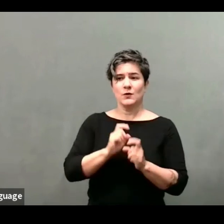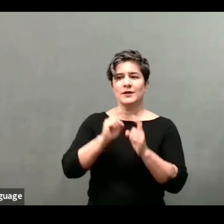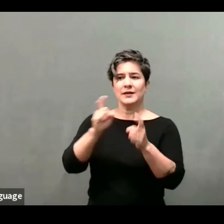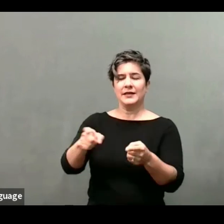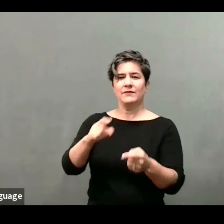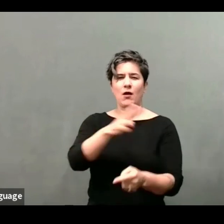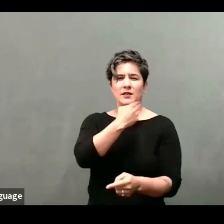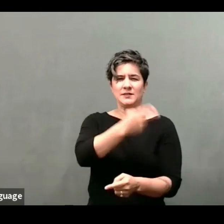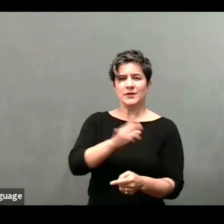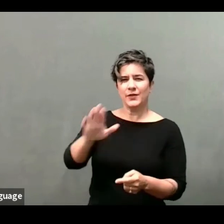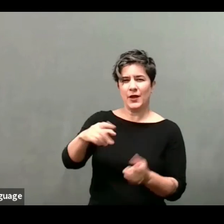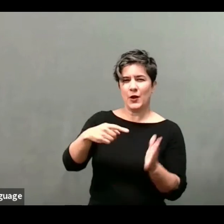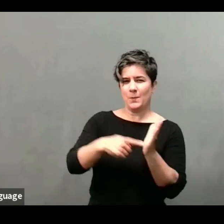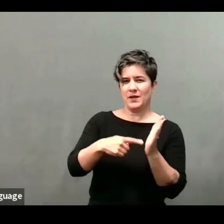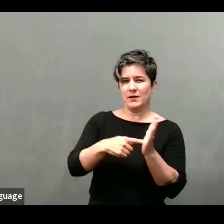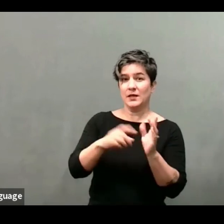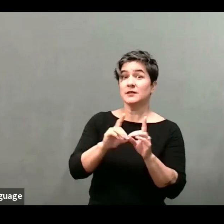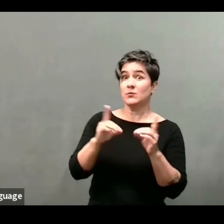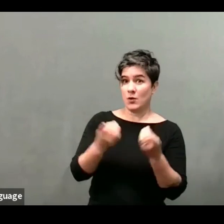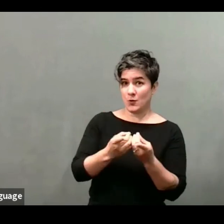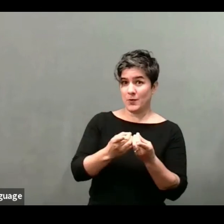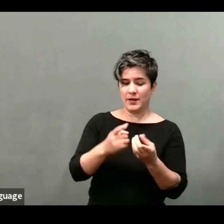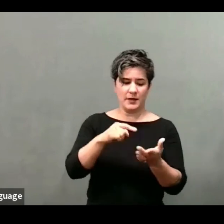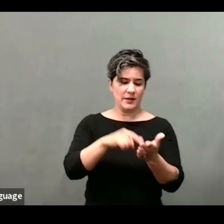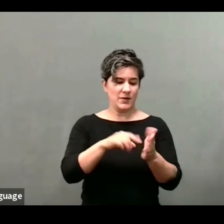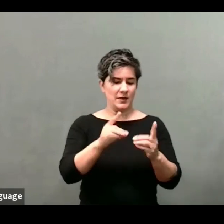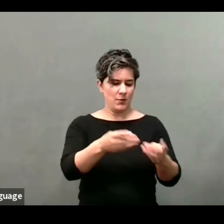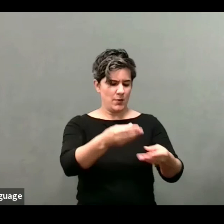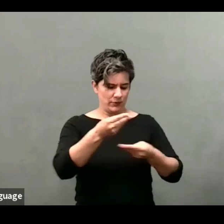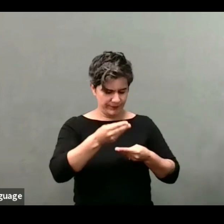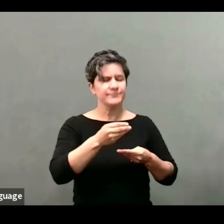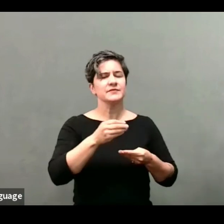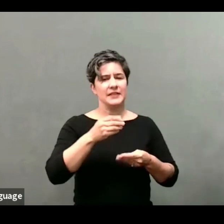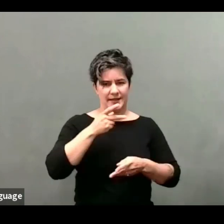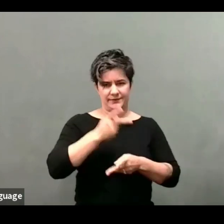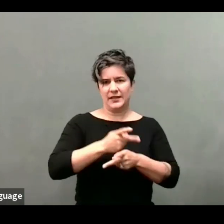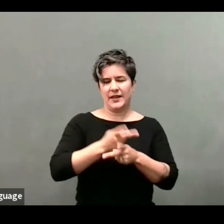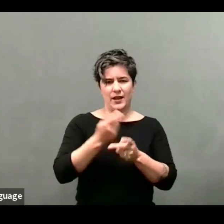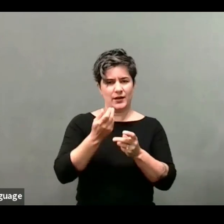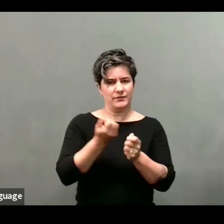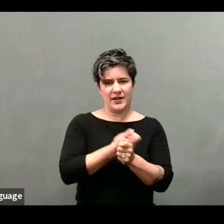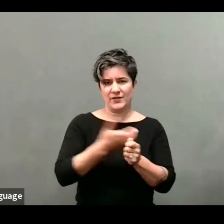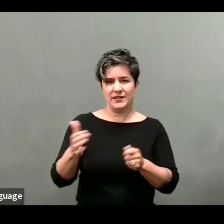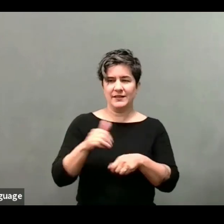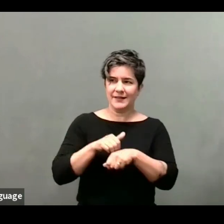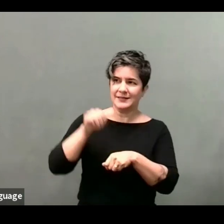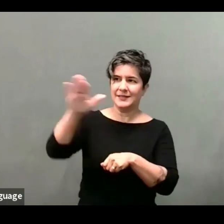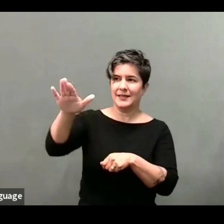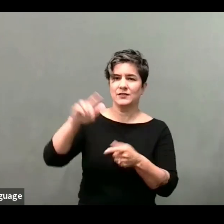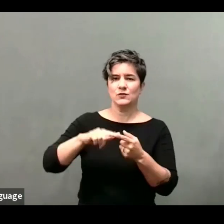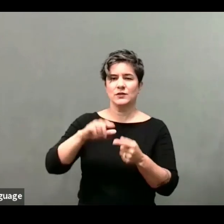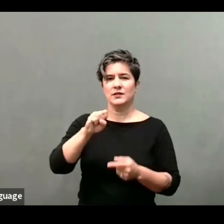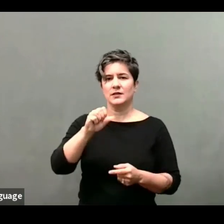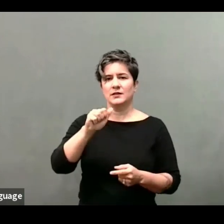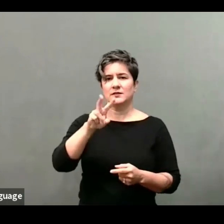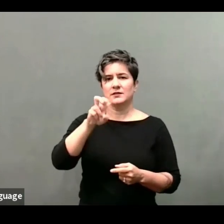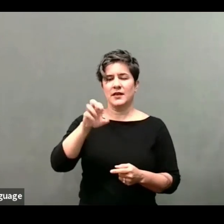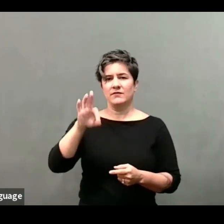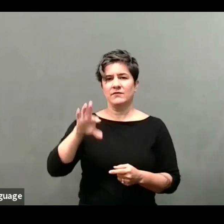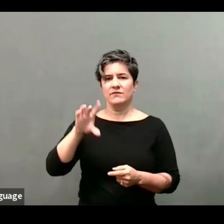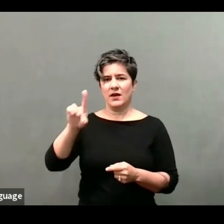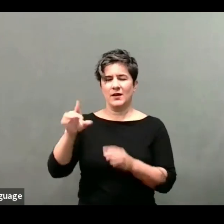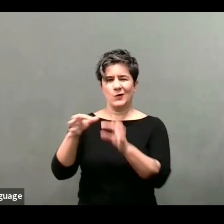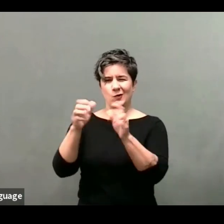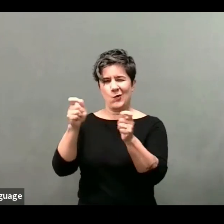billing department, and the billing department takes care of it from there. They send it to the Save Fund coordinator, whose information I'll give you on